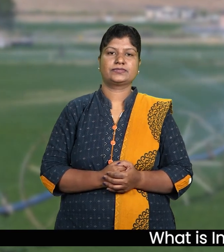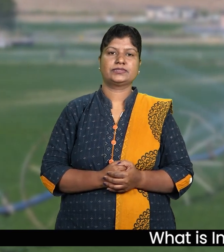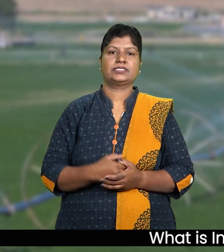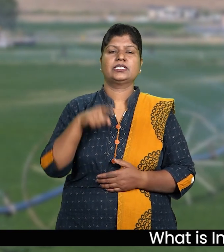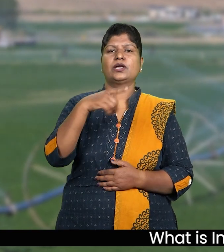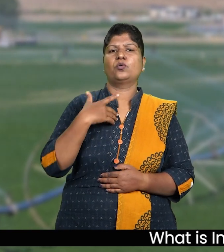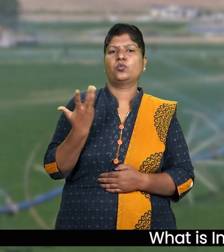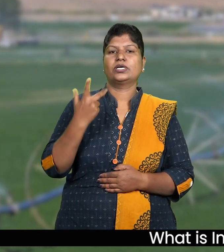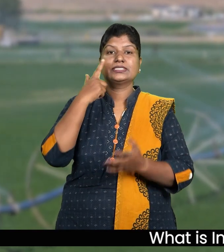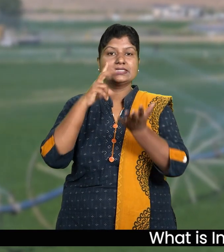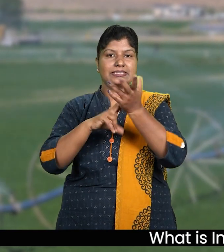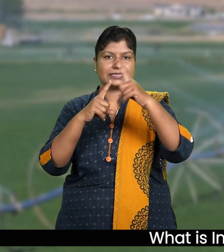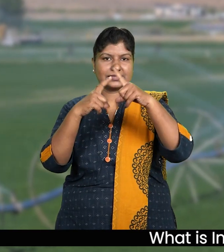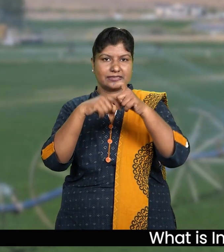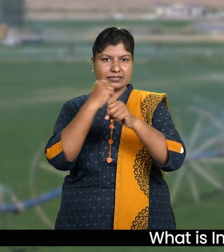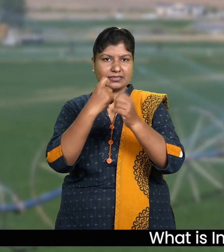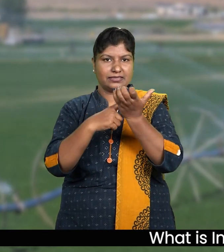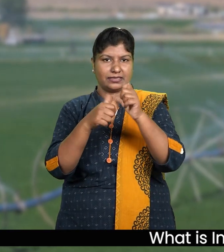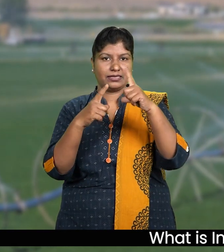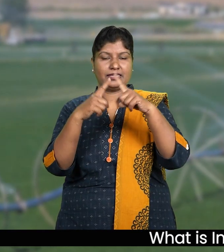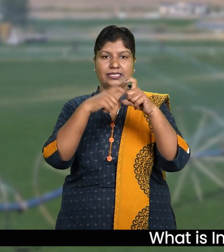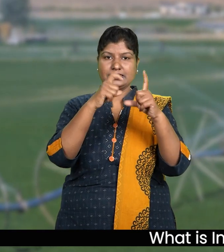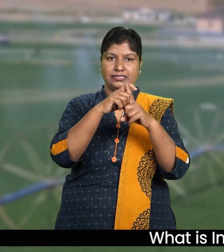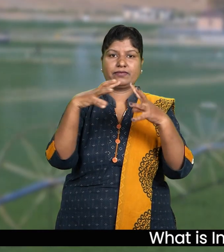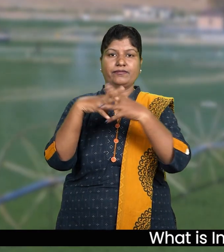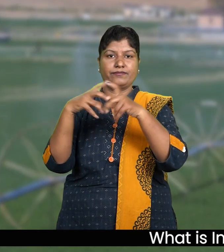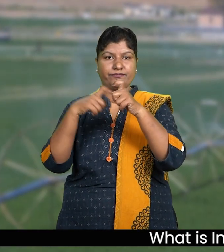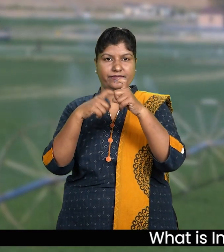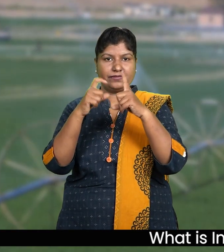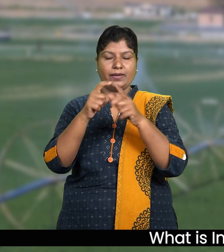What is integrated weed management?